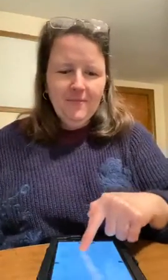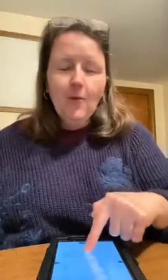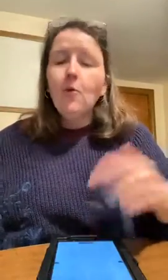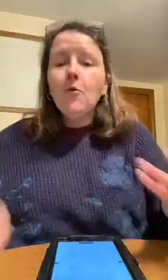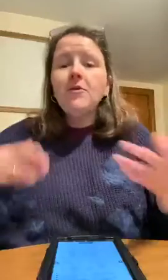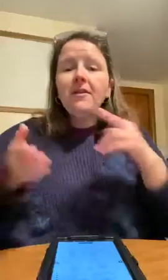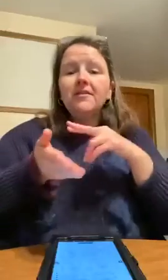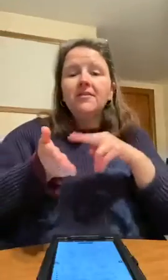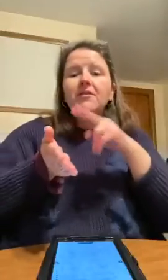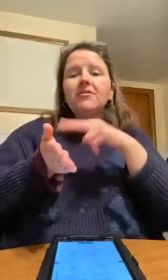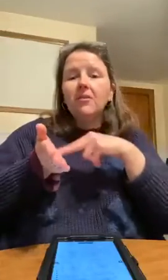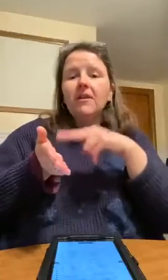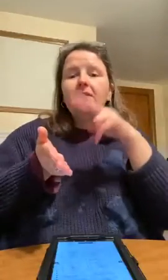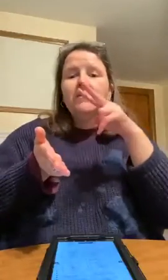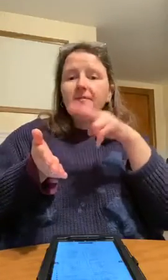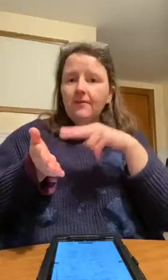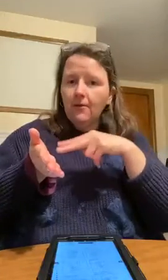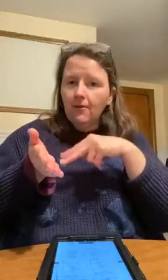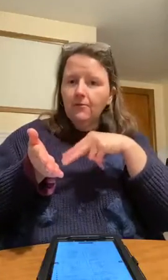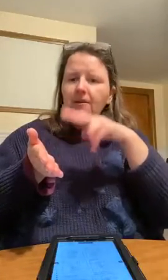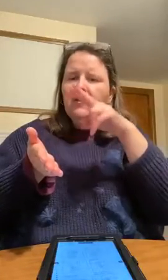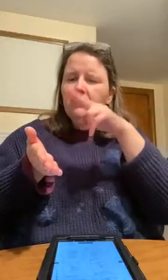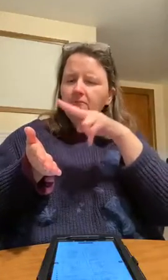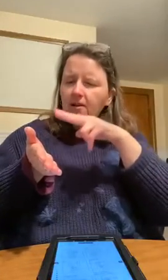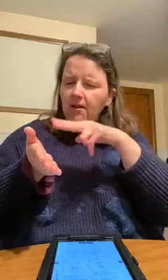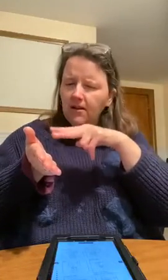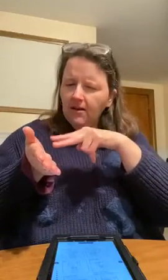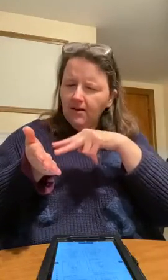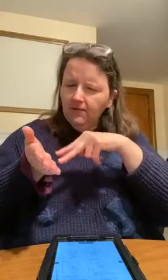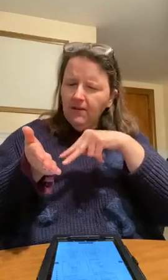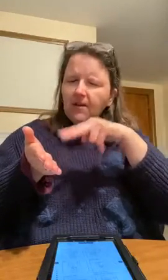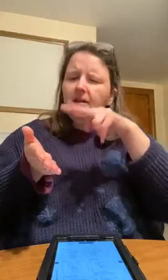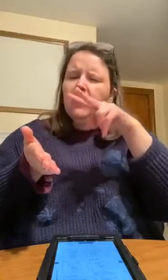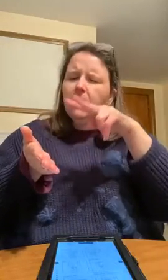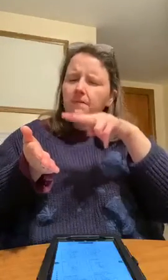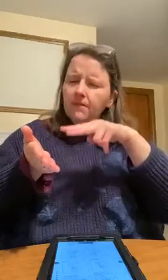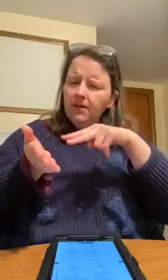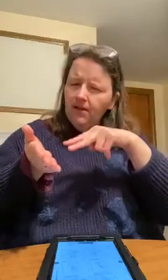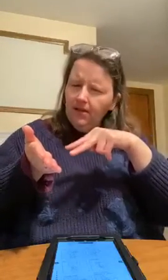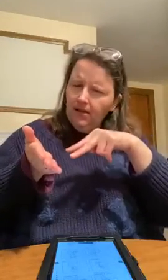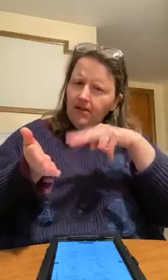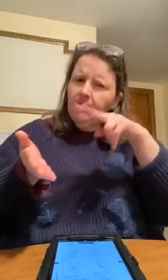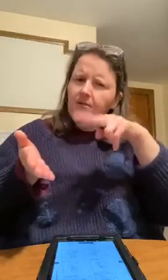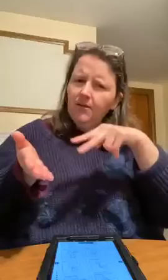Or you can show that you're a slow reader. You really read it carefully. Okay.